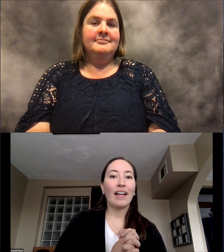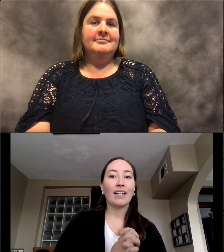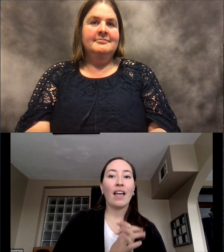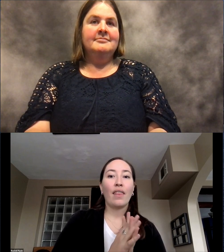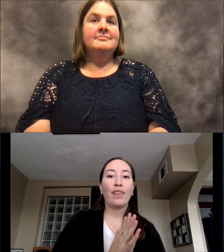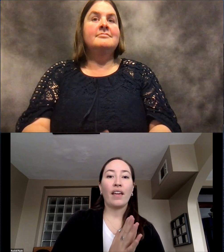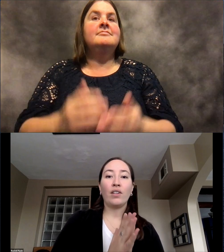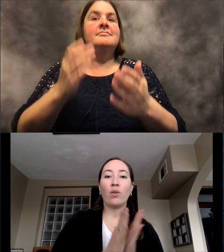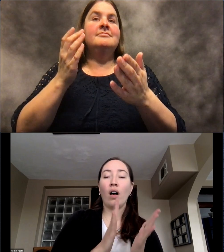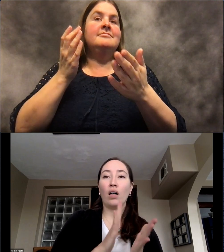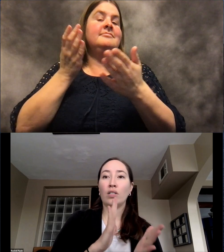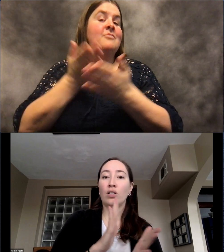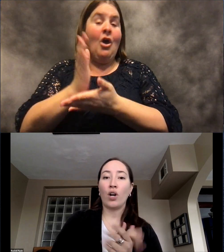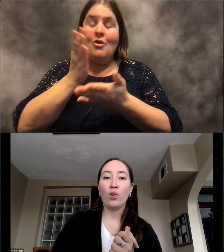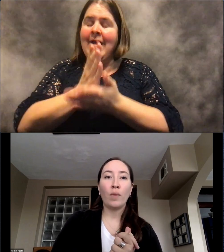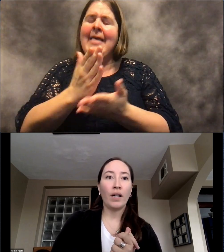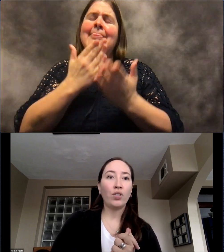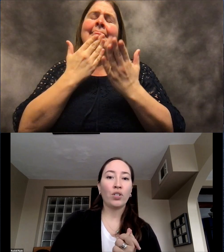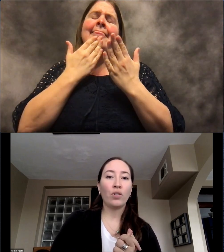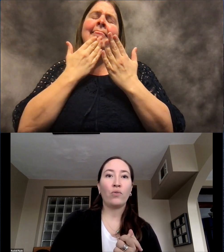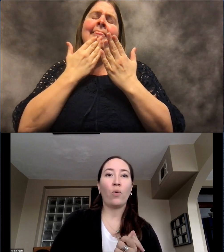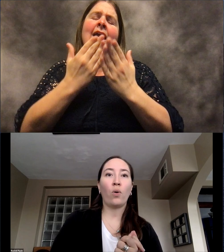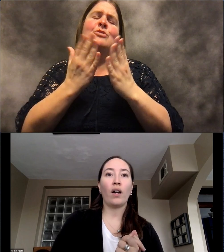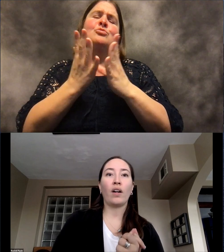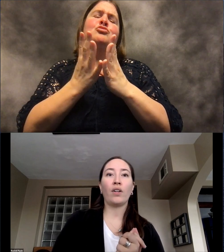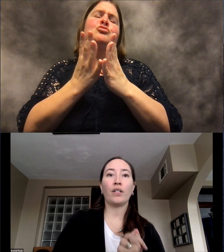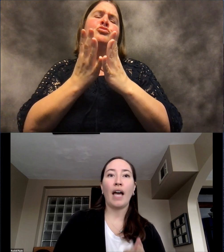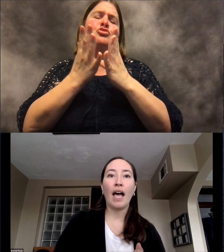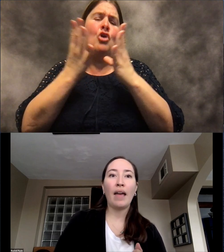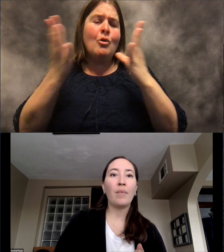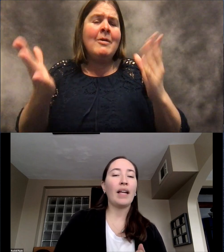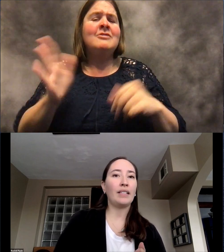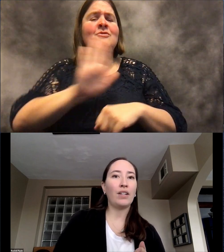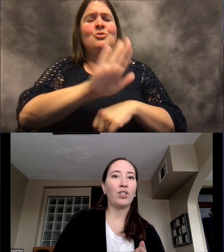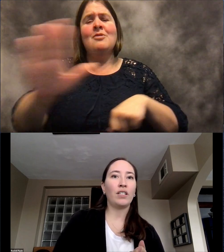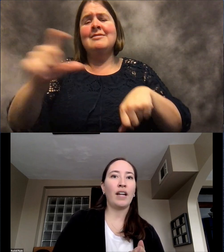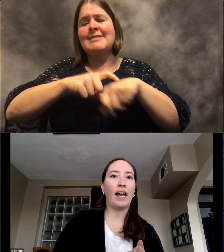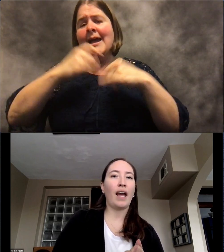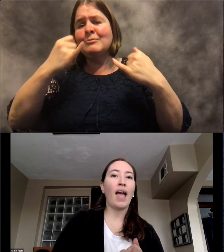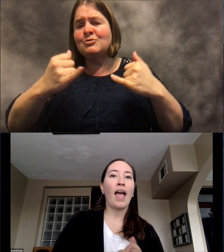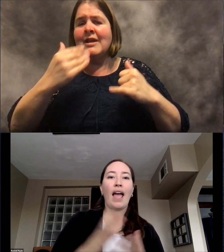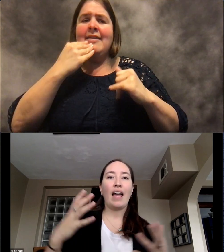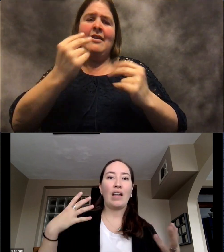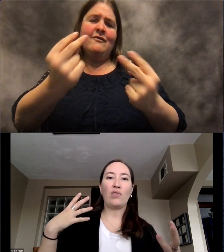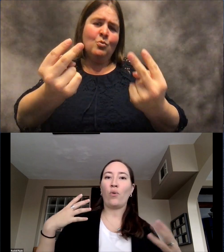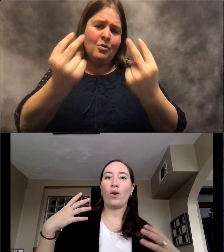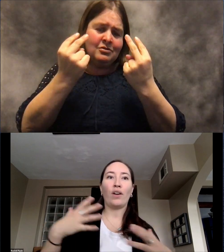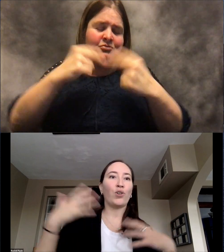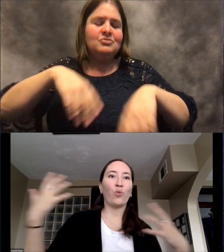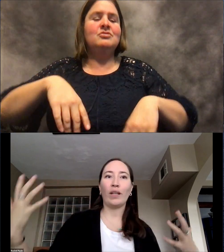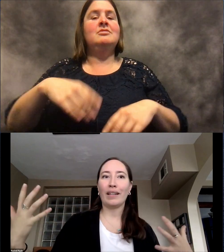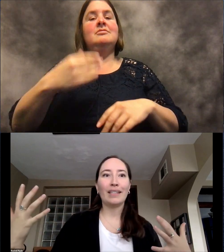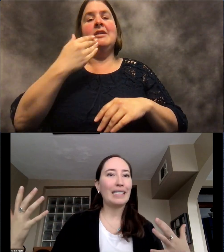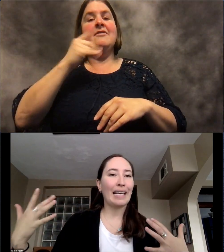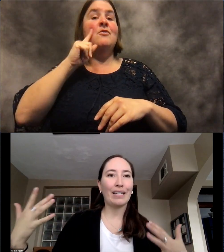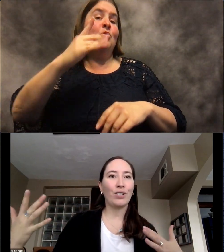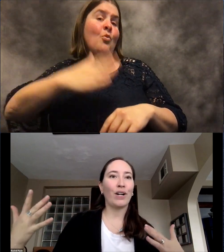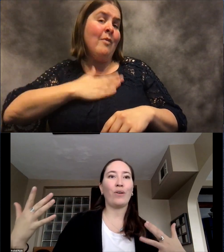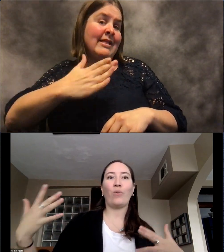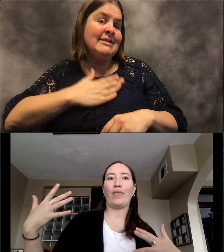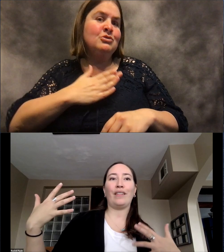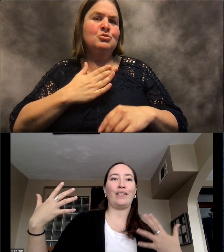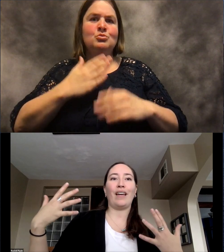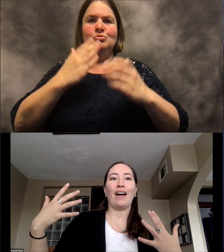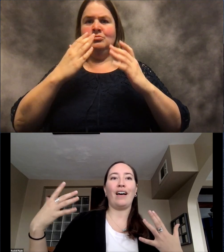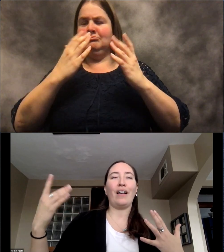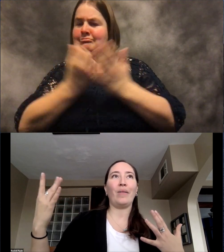All right. Thank you all so much for your time and attention today, and for your willingness to get